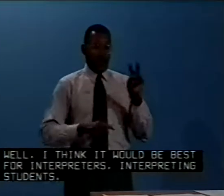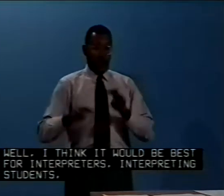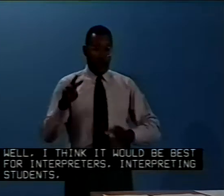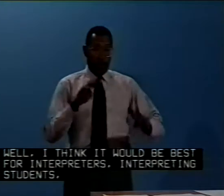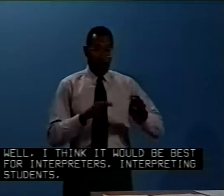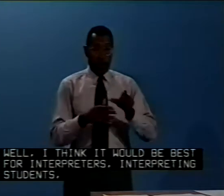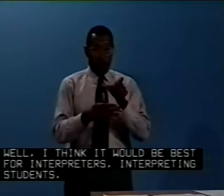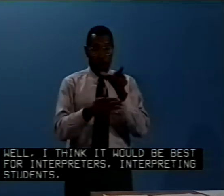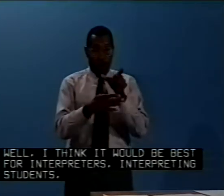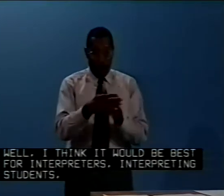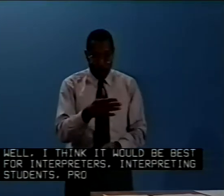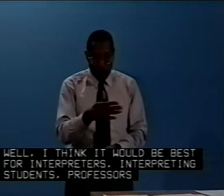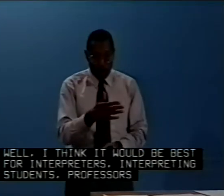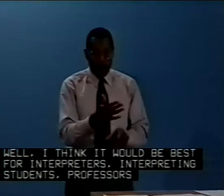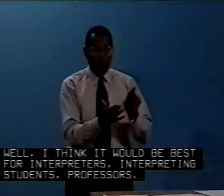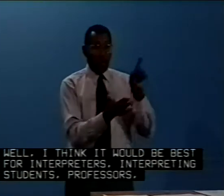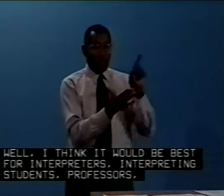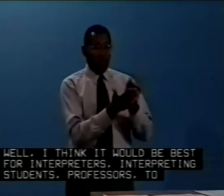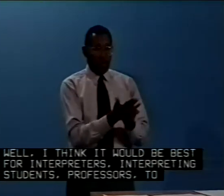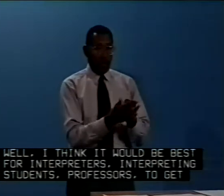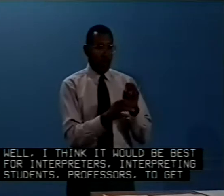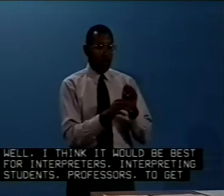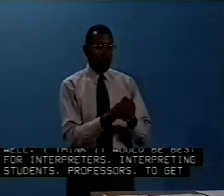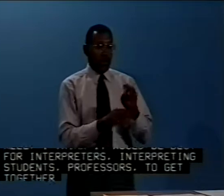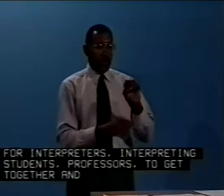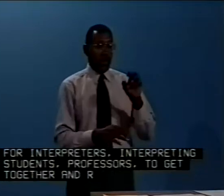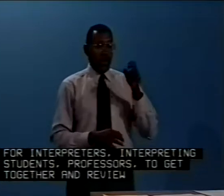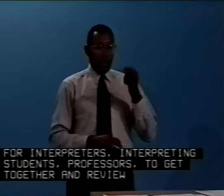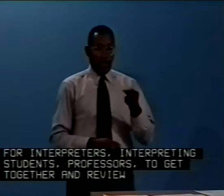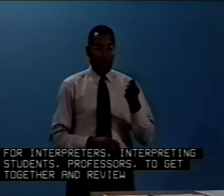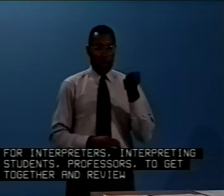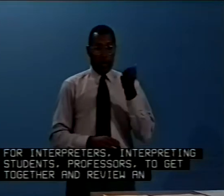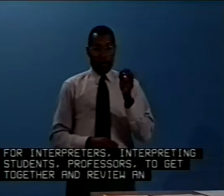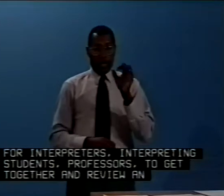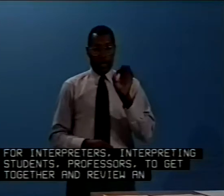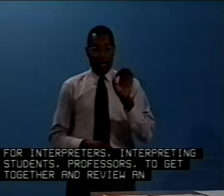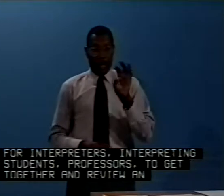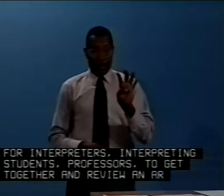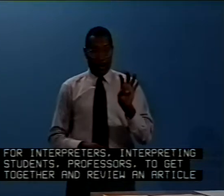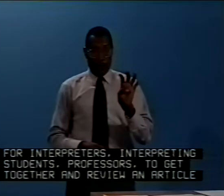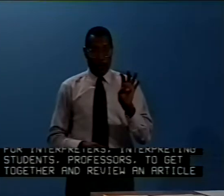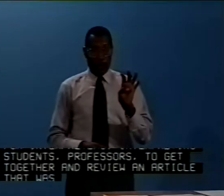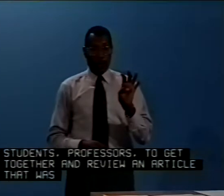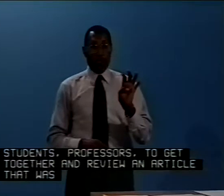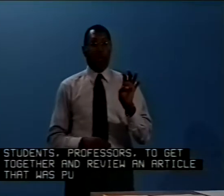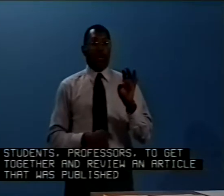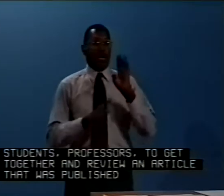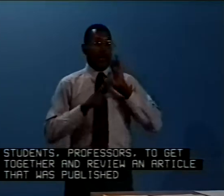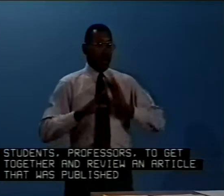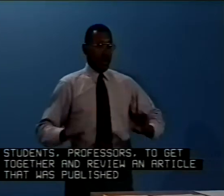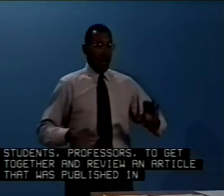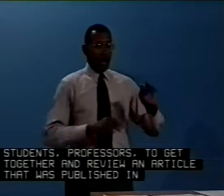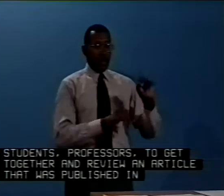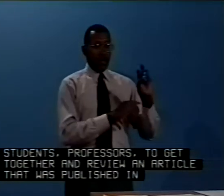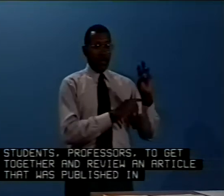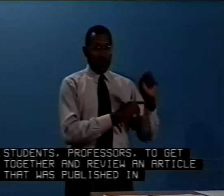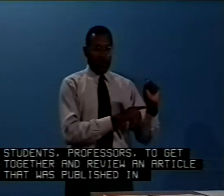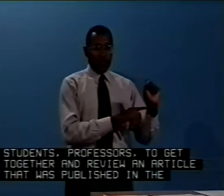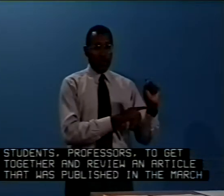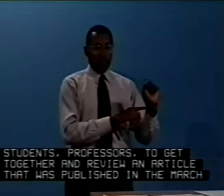to get together and review an article that was published in this March of 1994 in the Silent News,